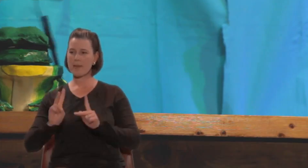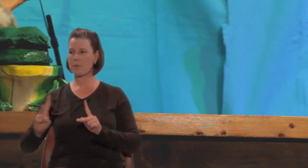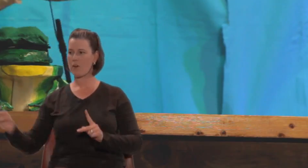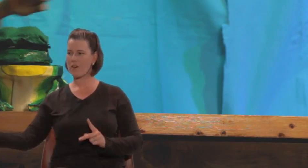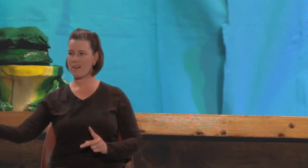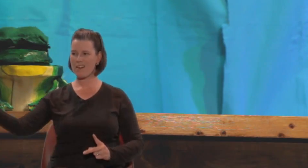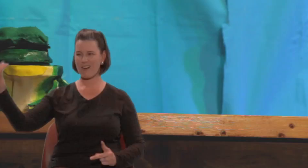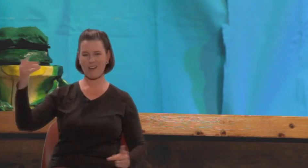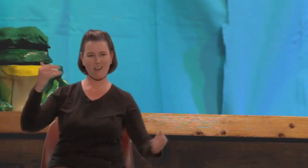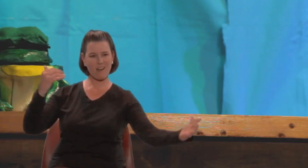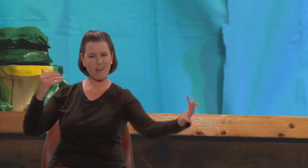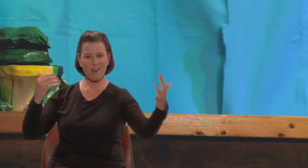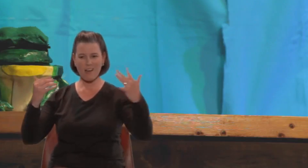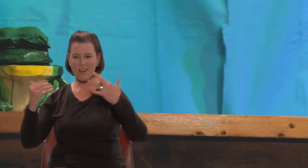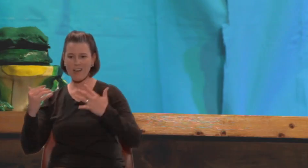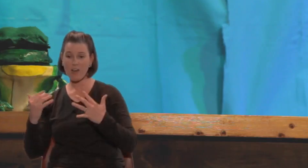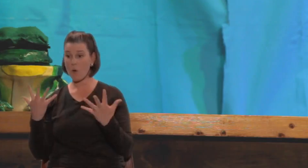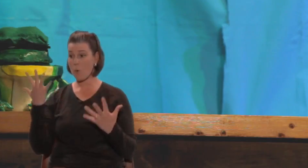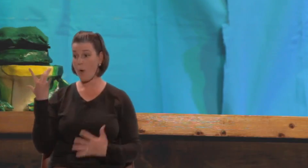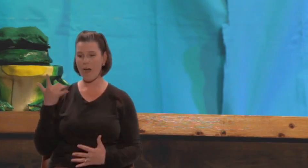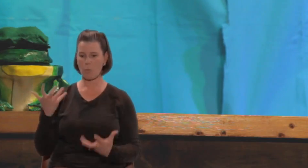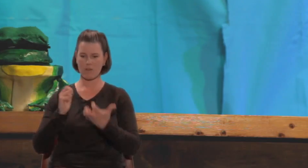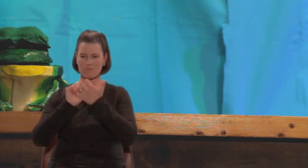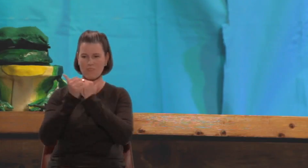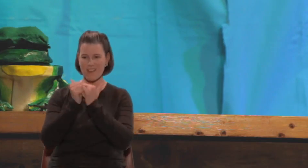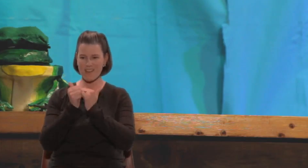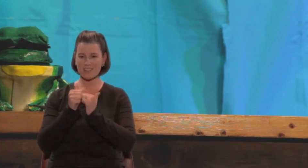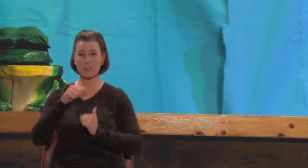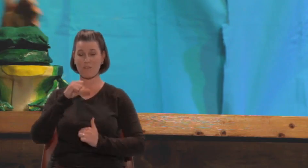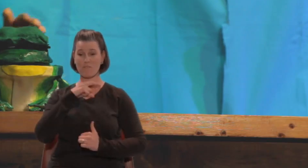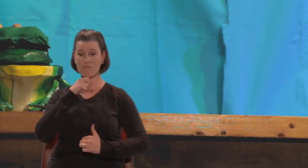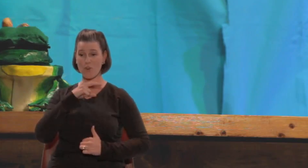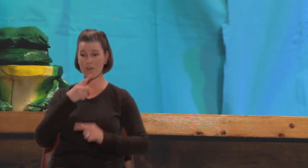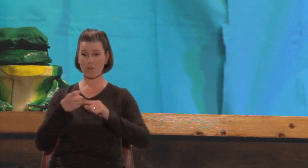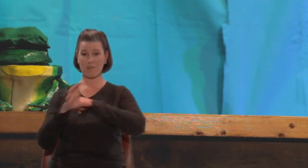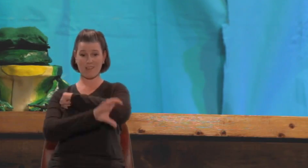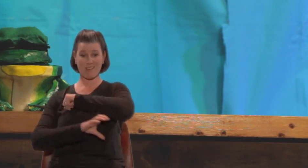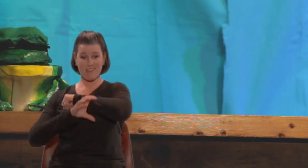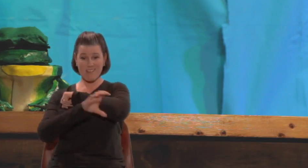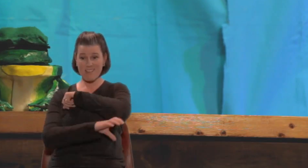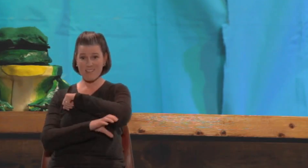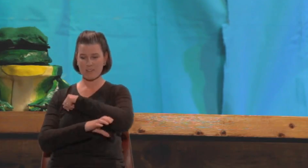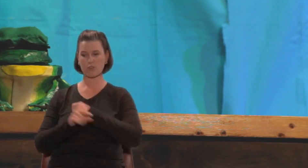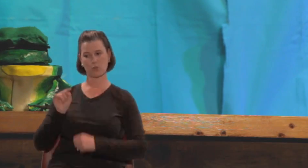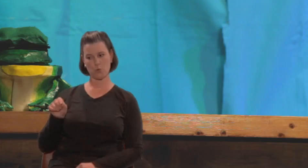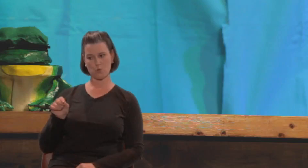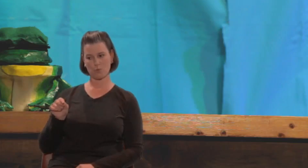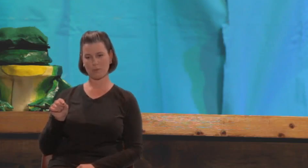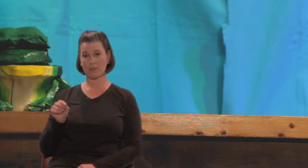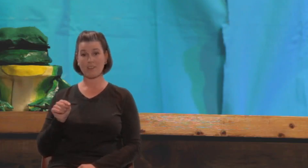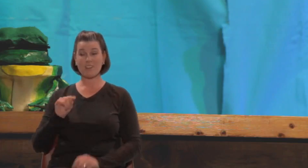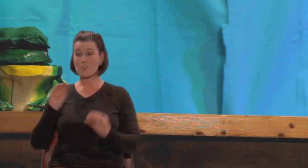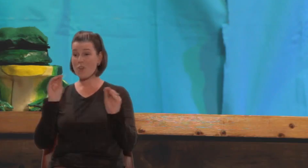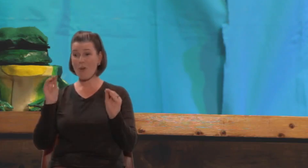and wide to race the celebrated jumping frog of Calaveras County. That'd be you. But no one, not nobody,